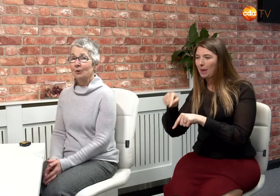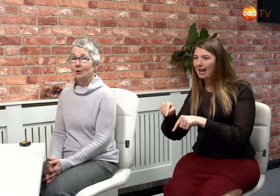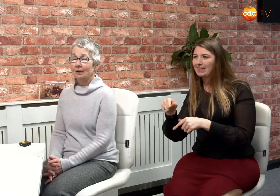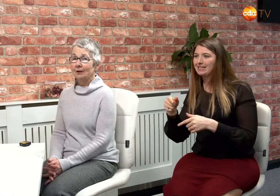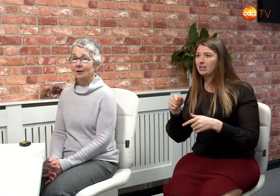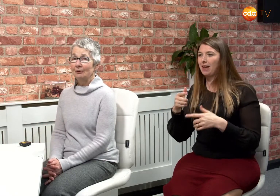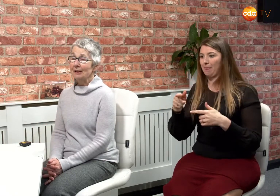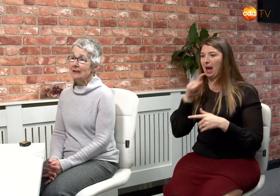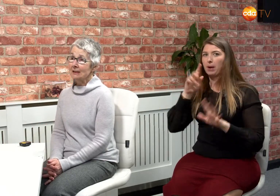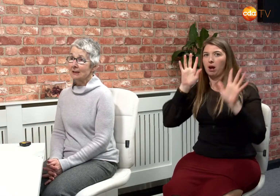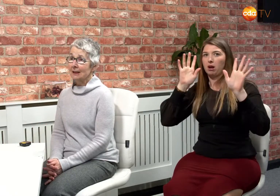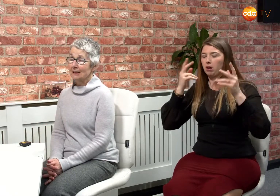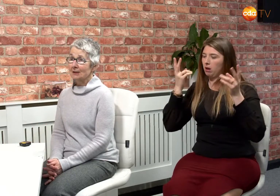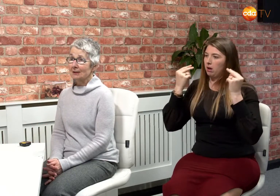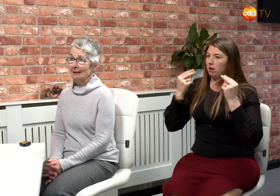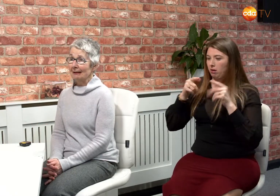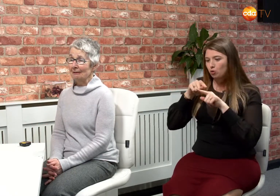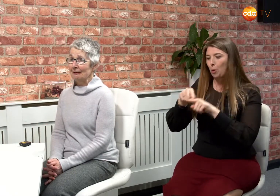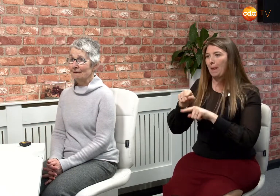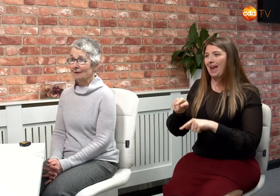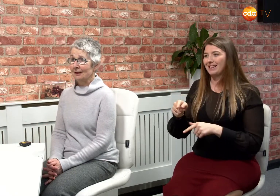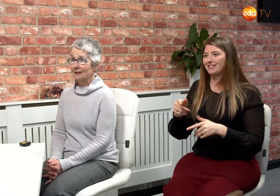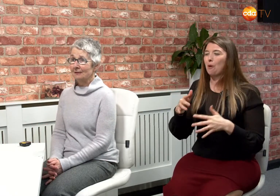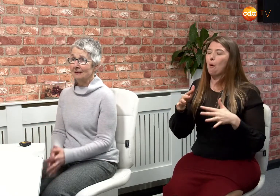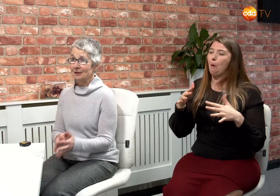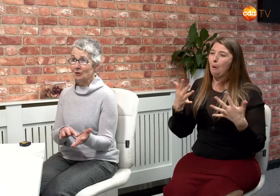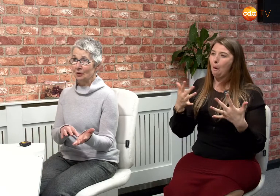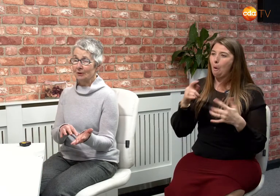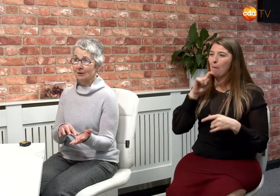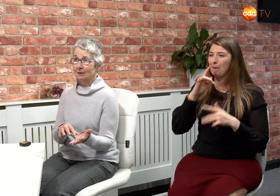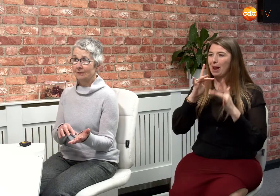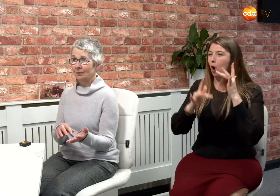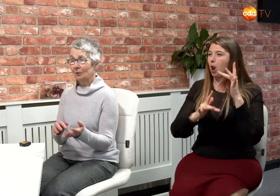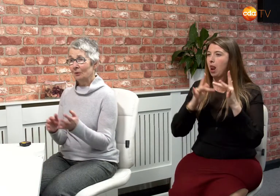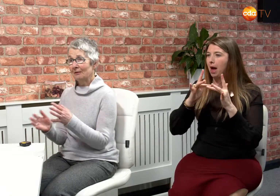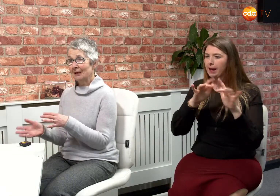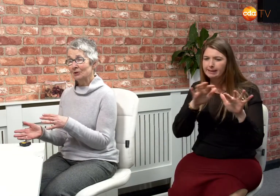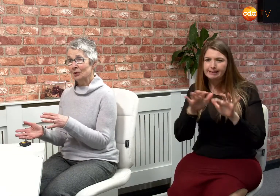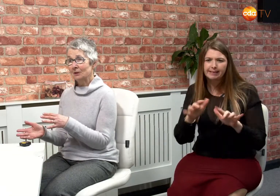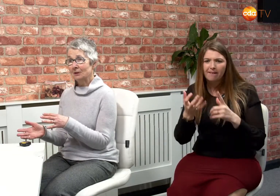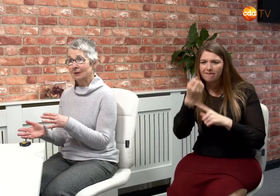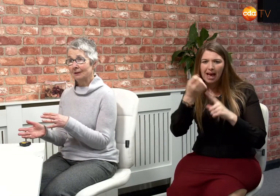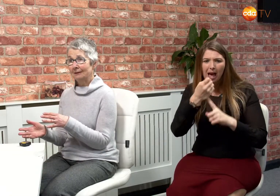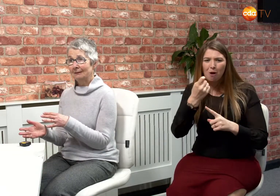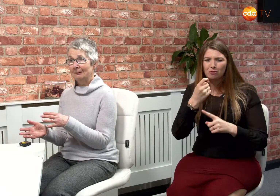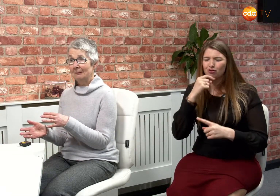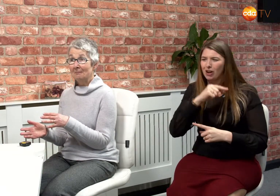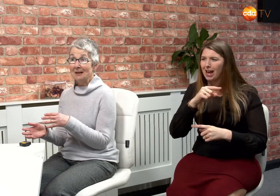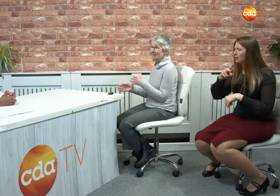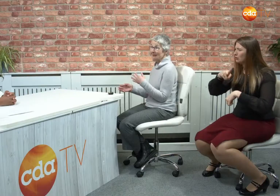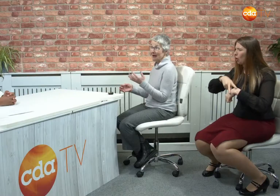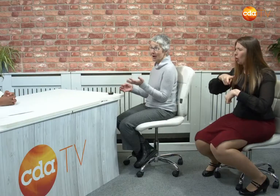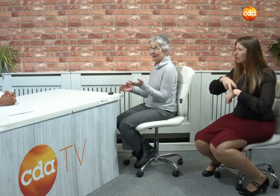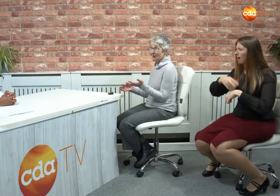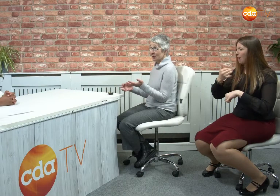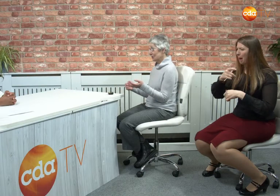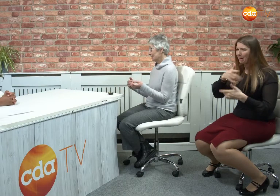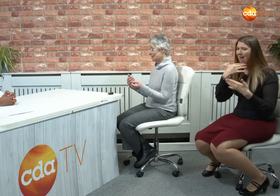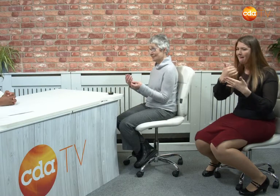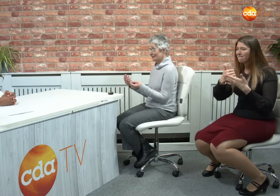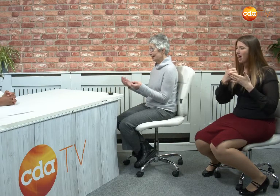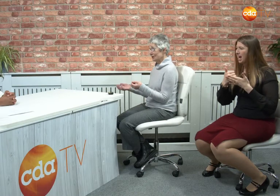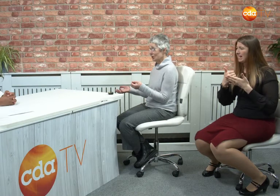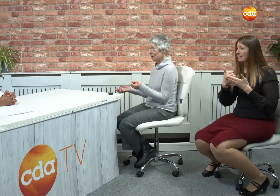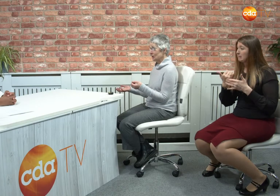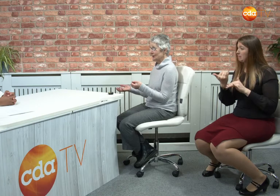Or they look on the internet and they find this doctor or that doctor. Maybe they are a